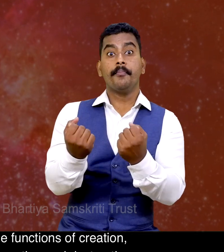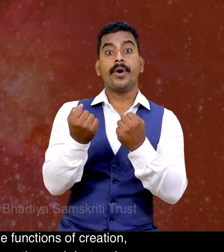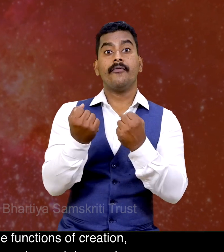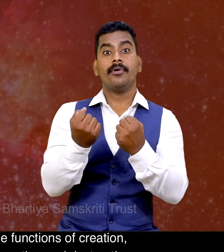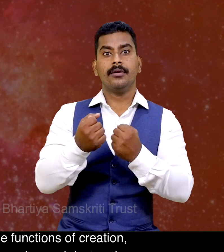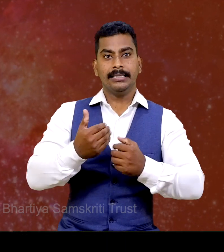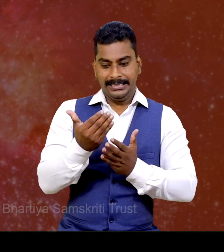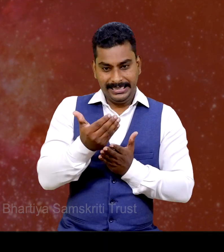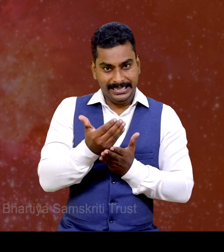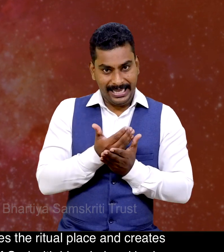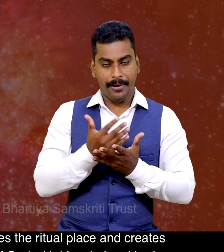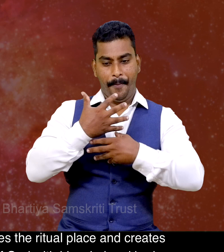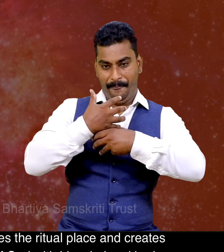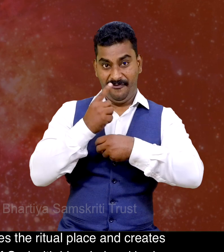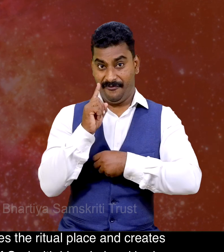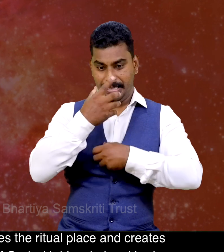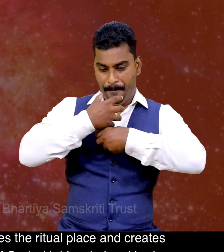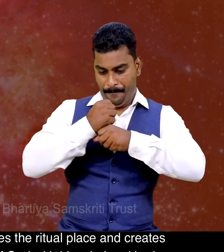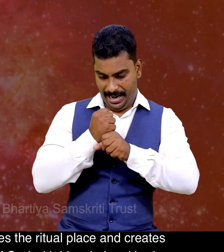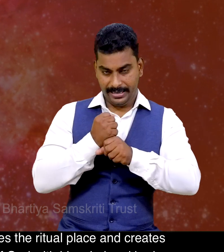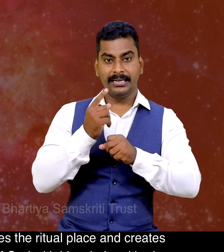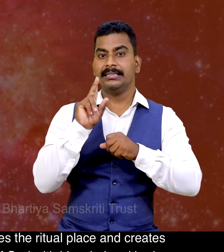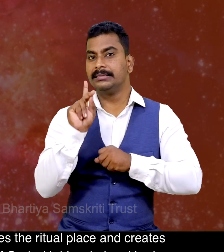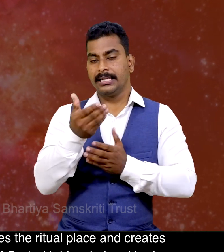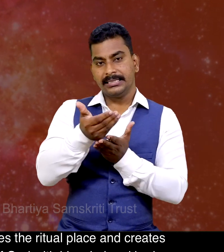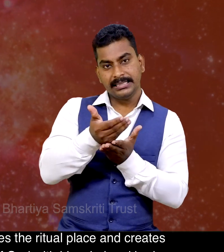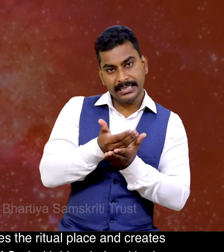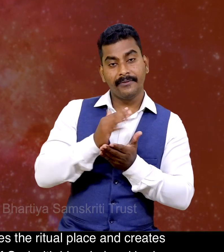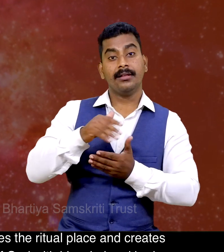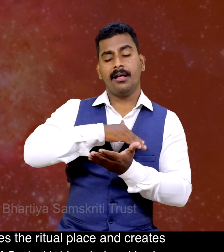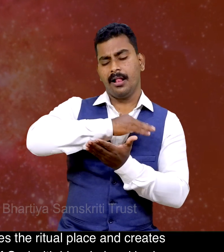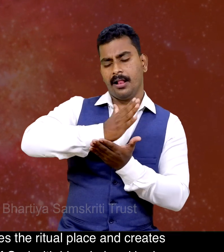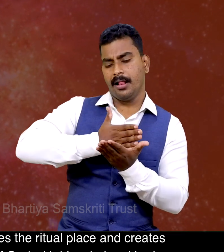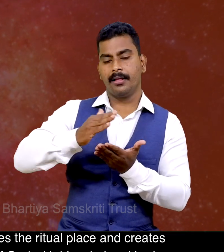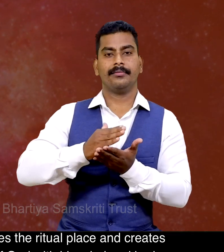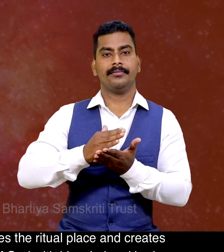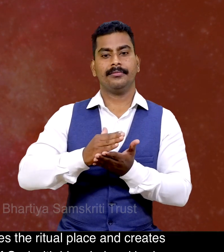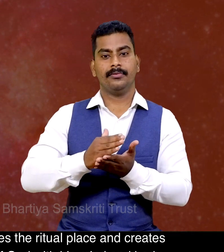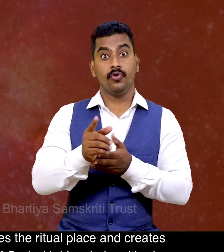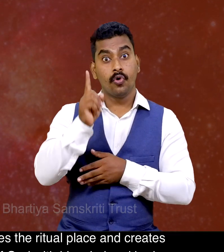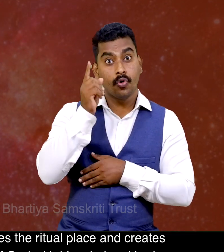destruction. He prepares the ritual place and creates the form of God with his mind and